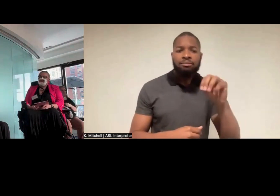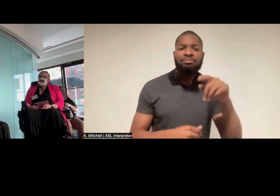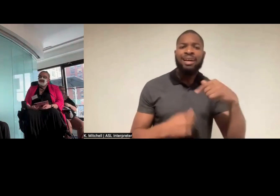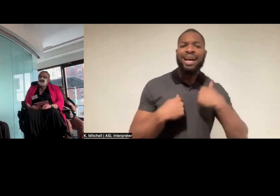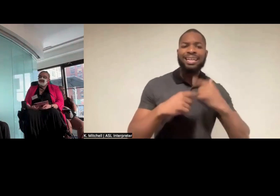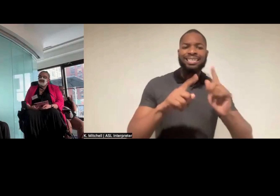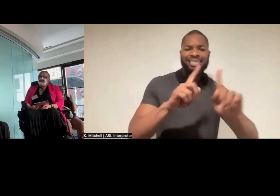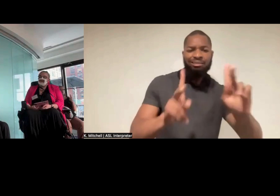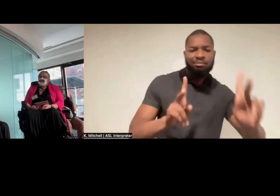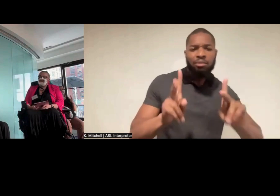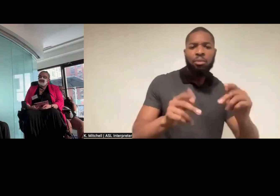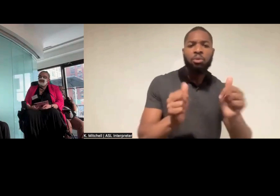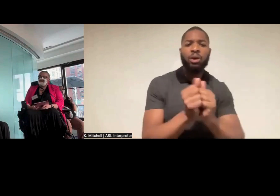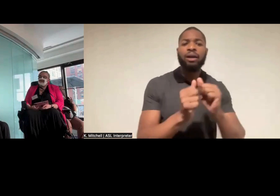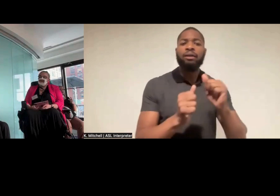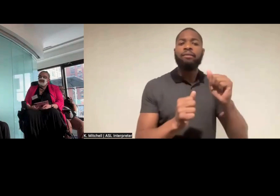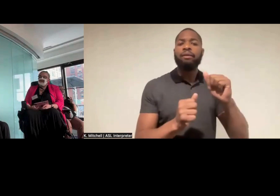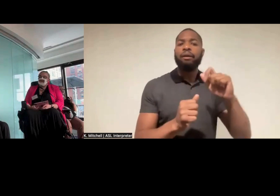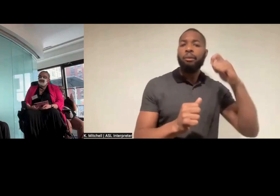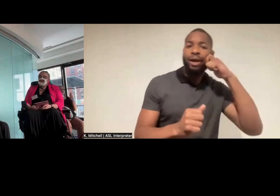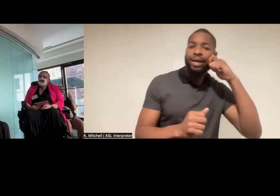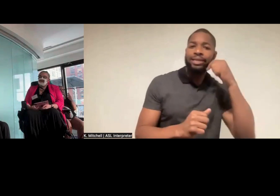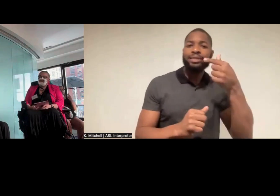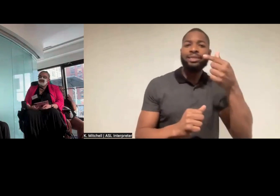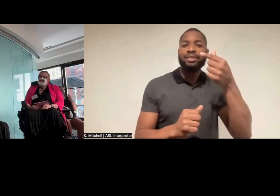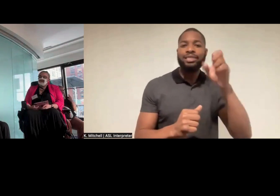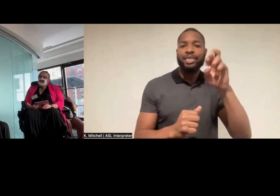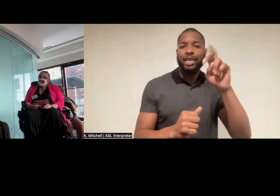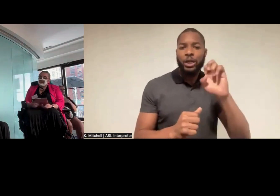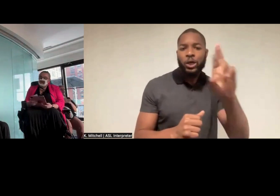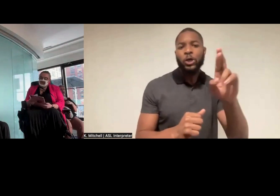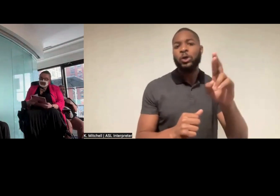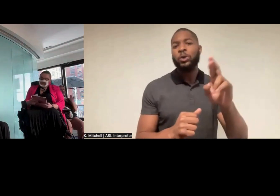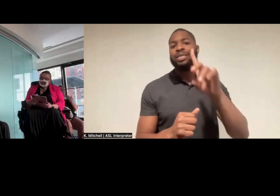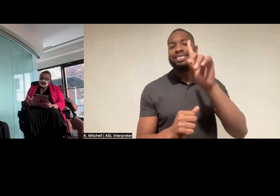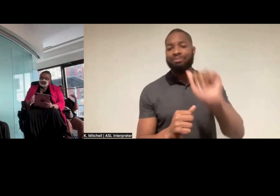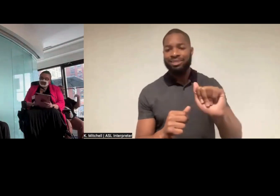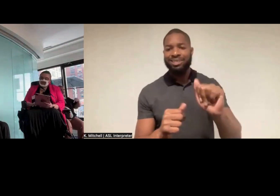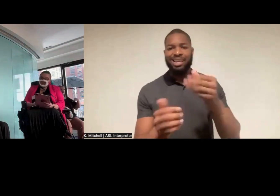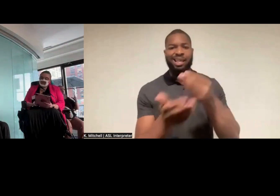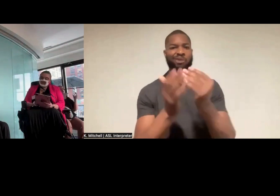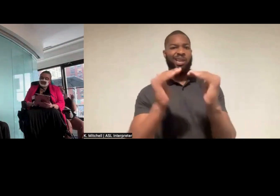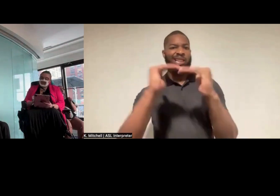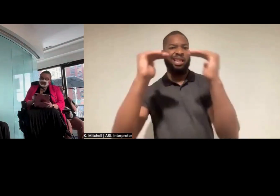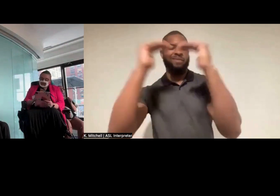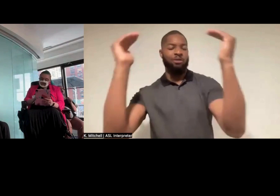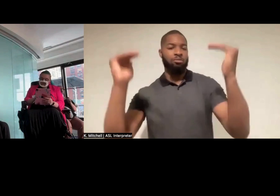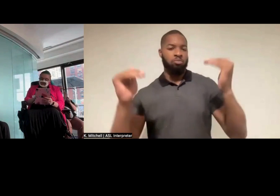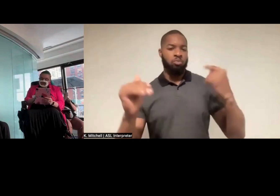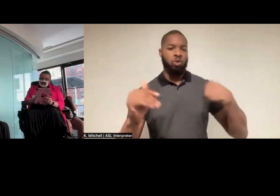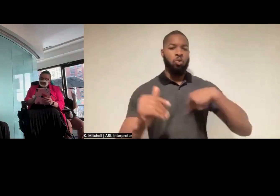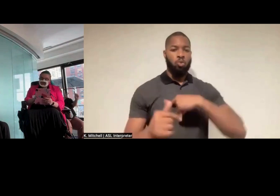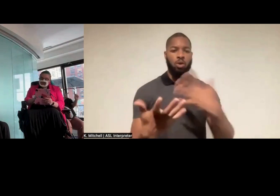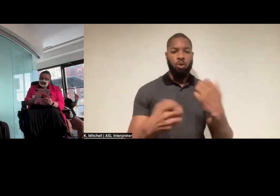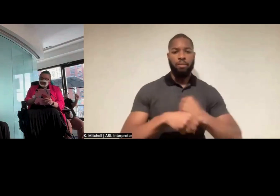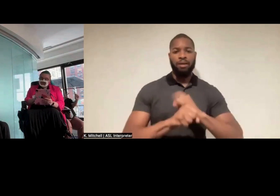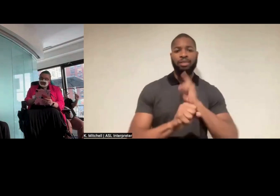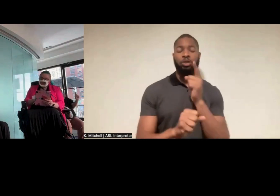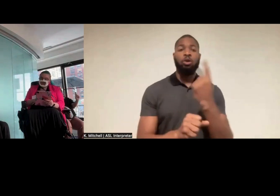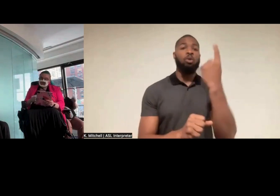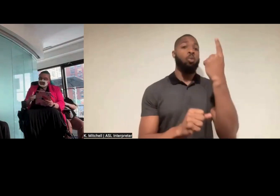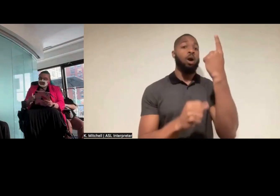And having an approach like this ensures that solutions are not one-dimensional, and that